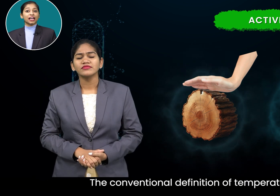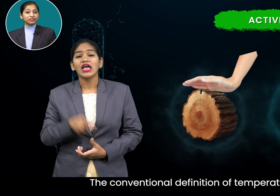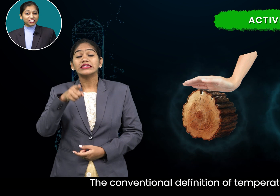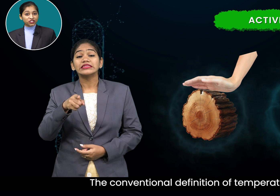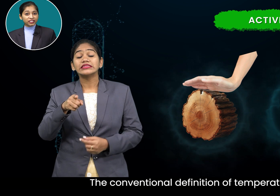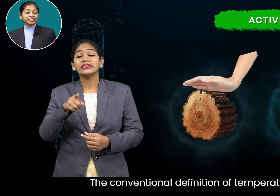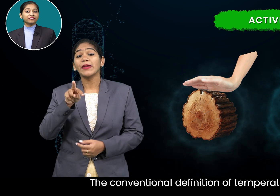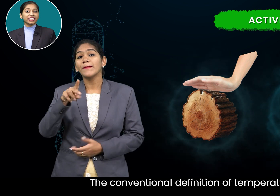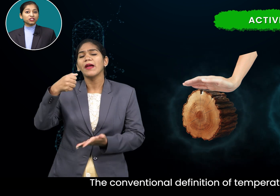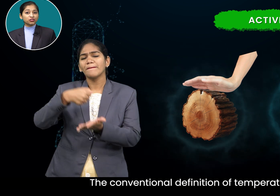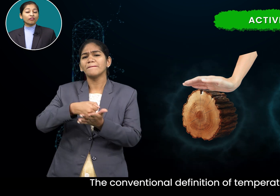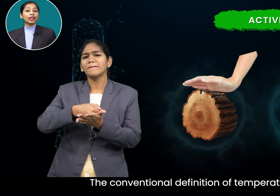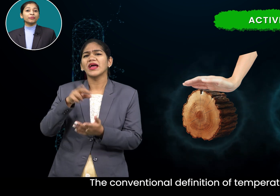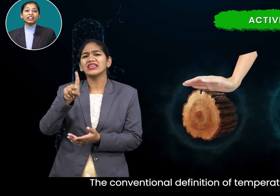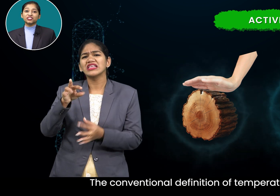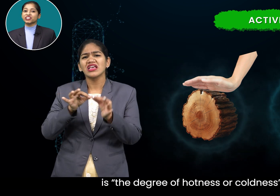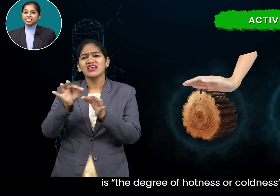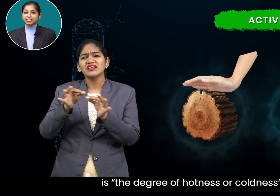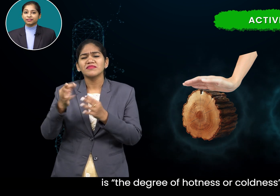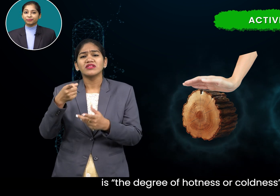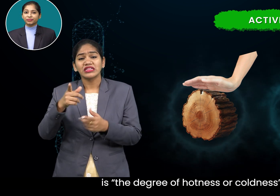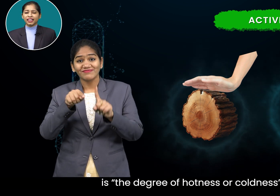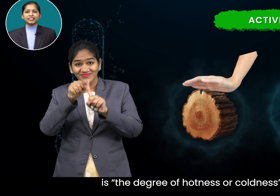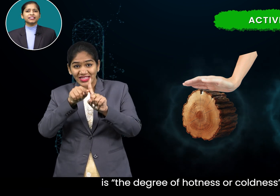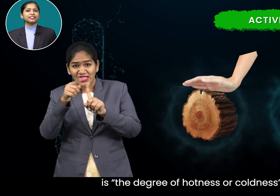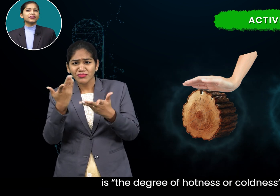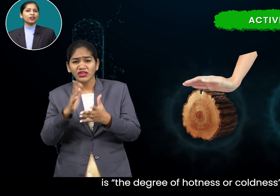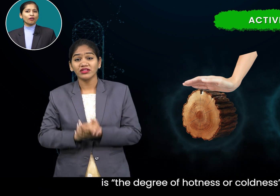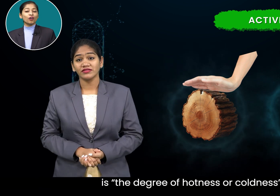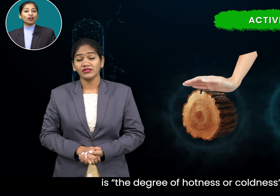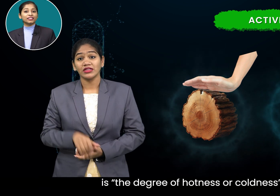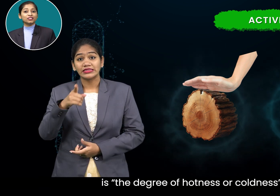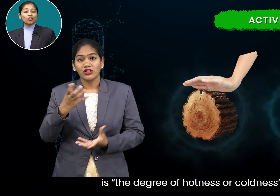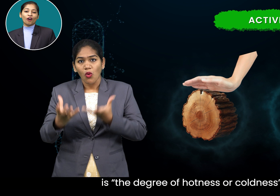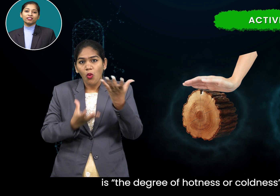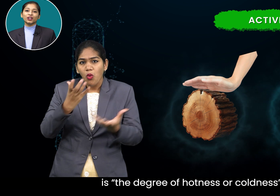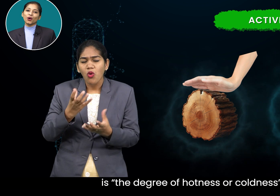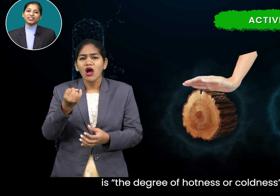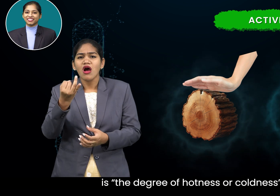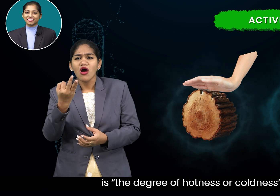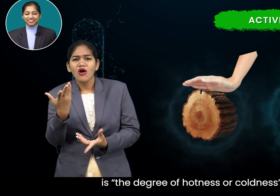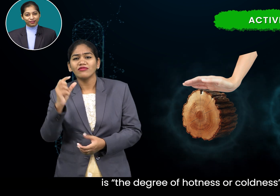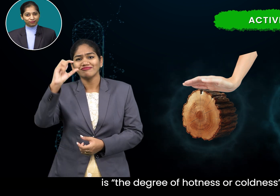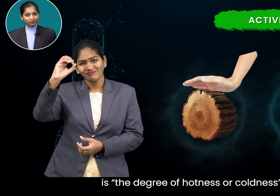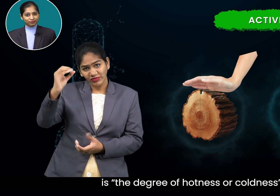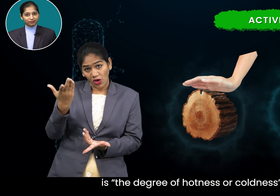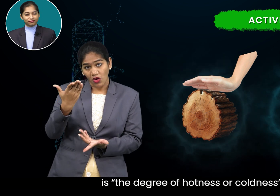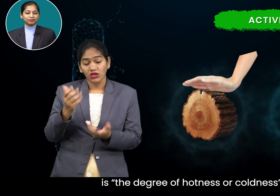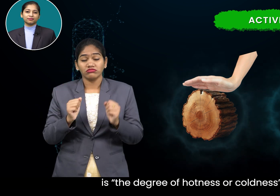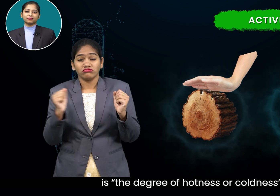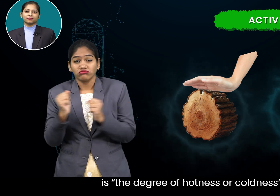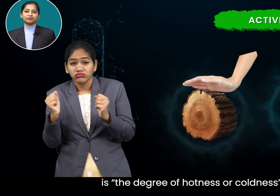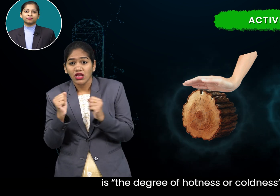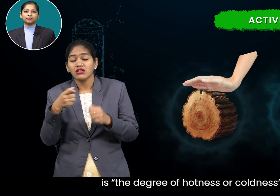The conventional definition of temperature is the degree of hotness or coldness.